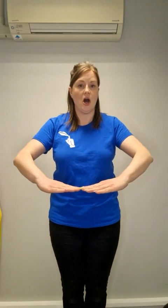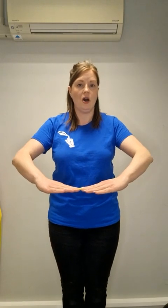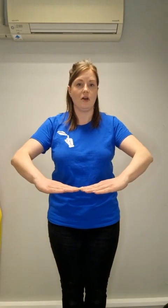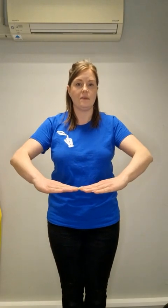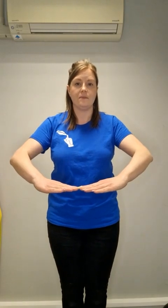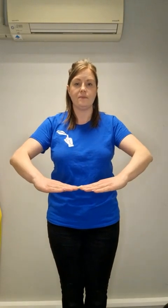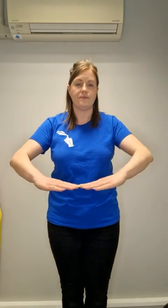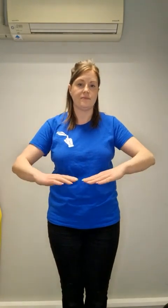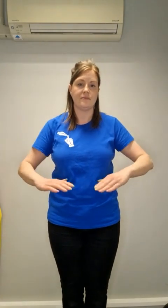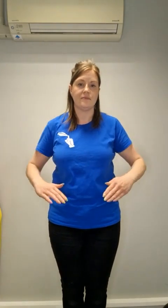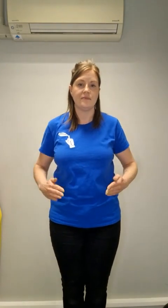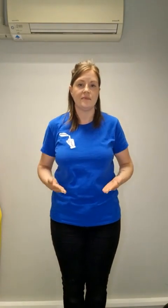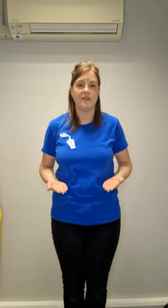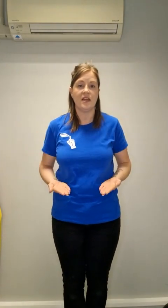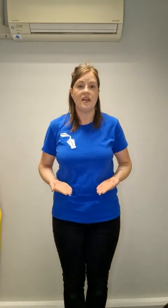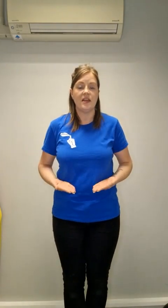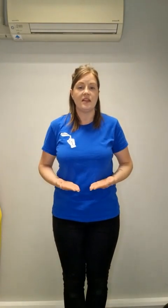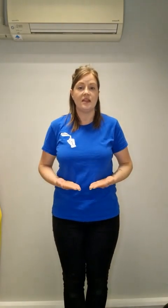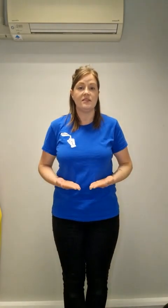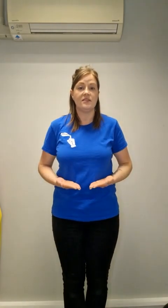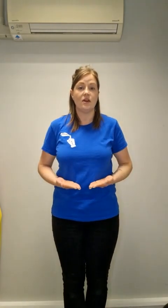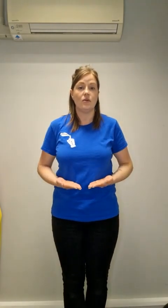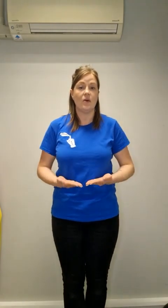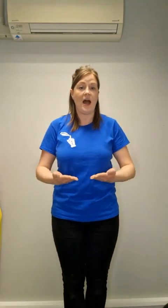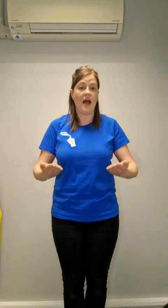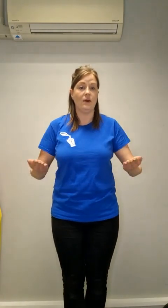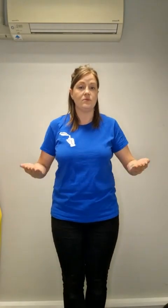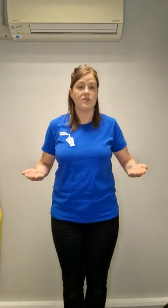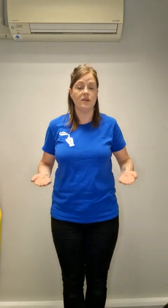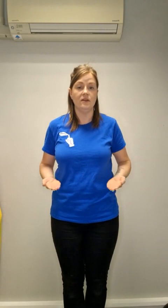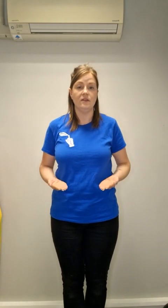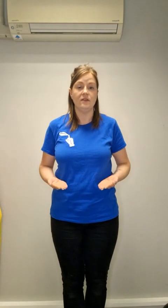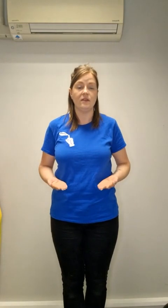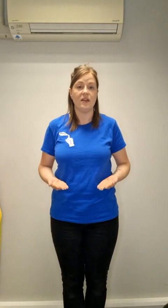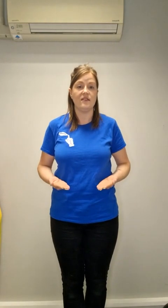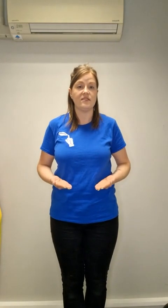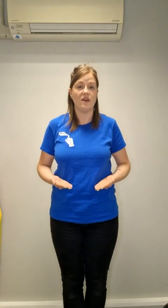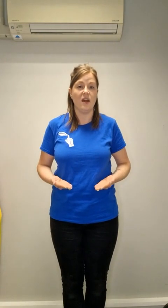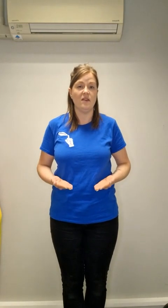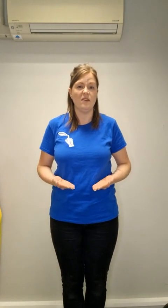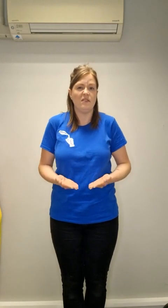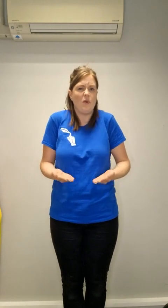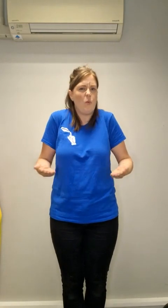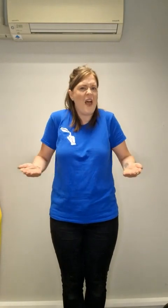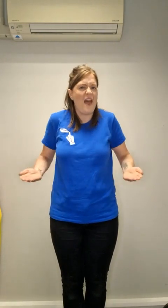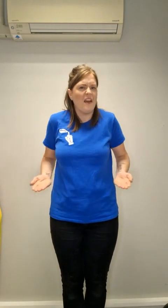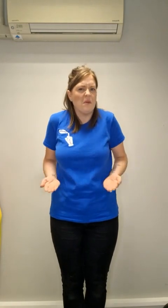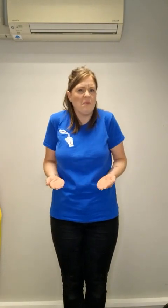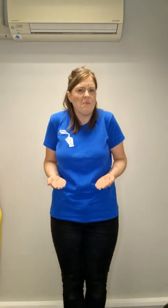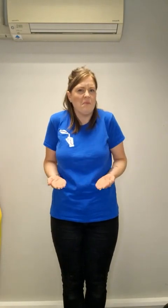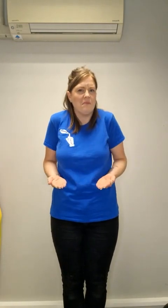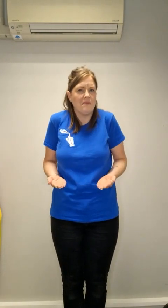park. They can circle out, like in the sign for where.